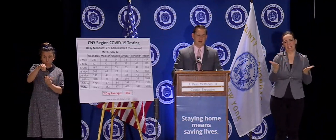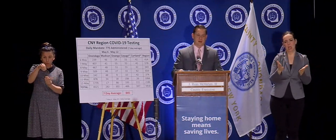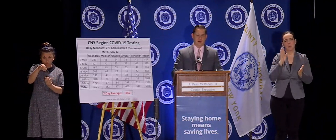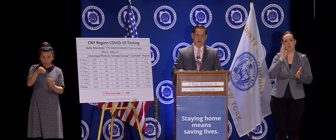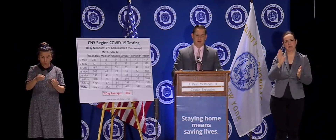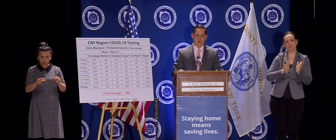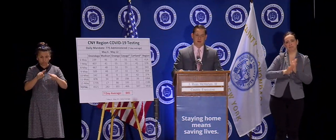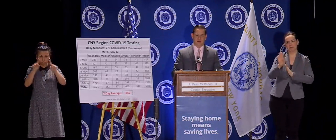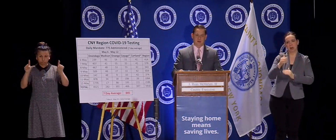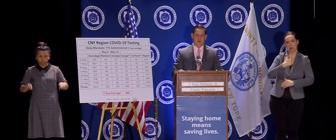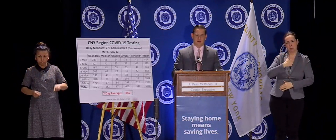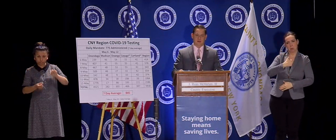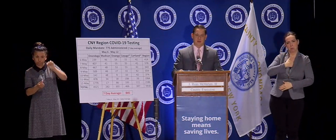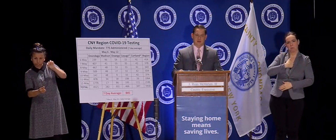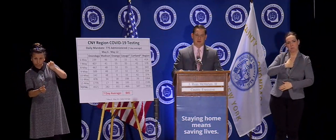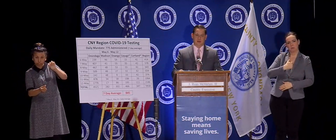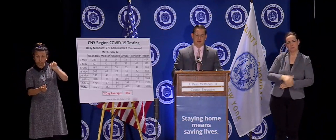in on